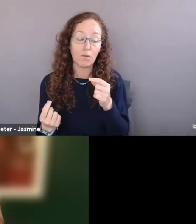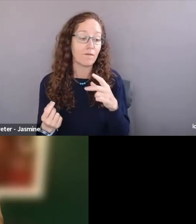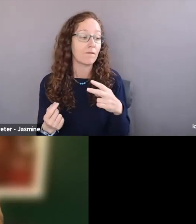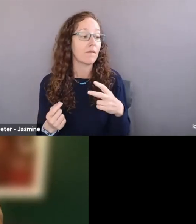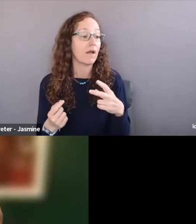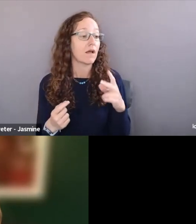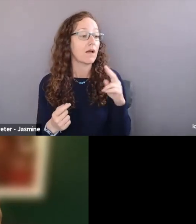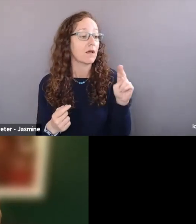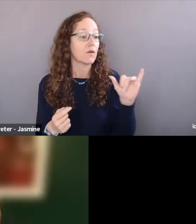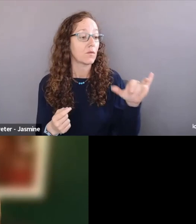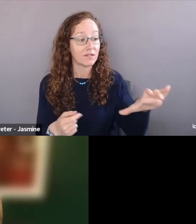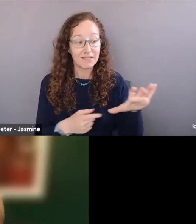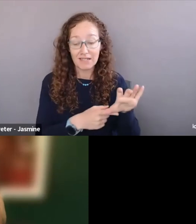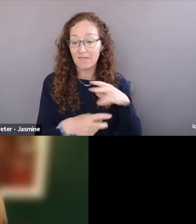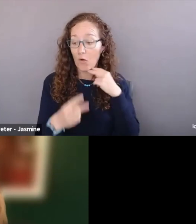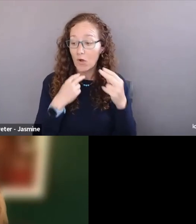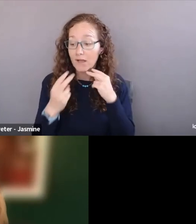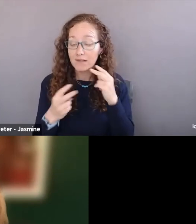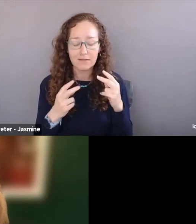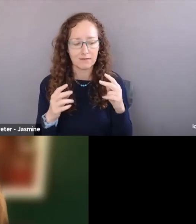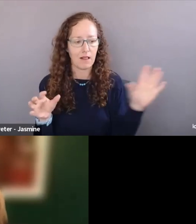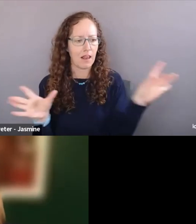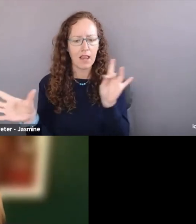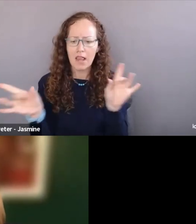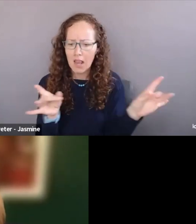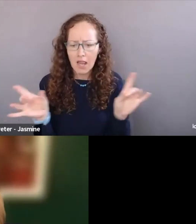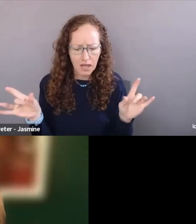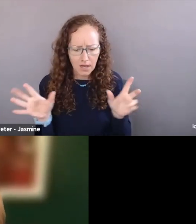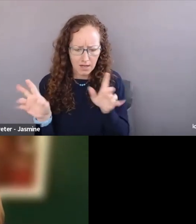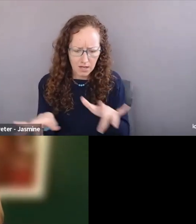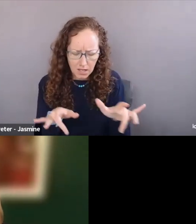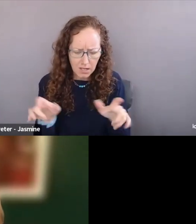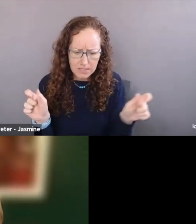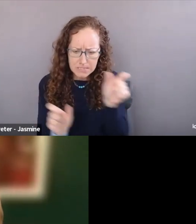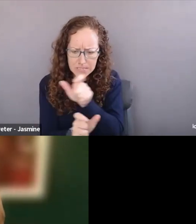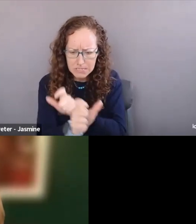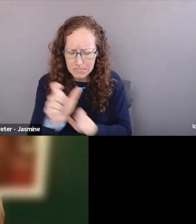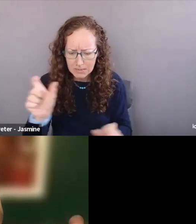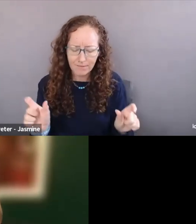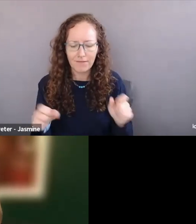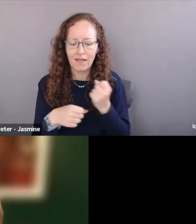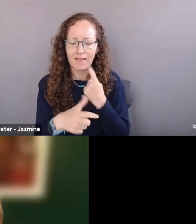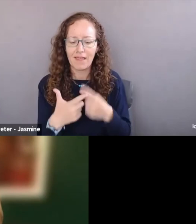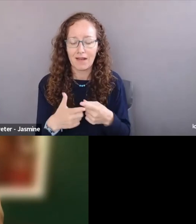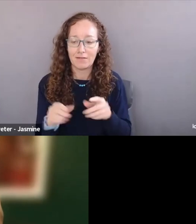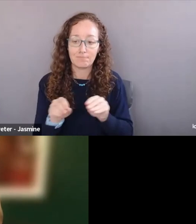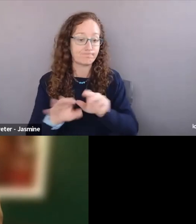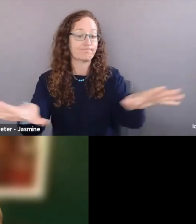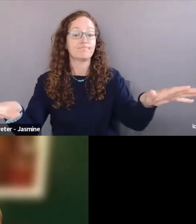know, and put them out there live and then with a window onto the